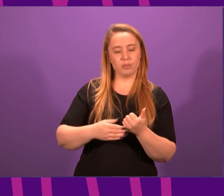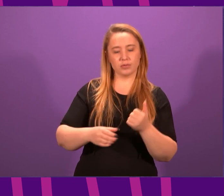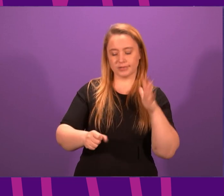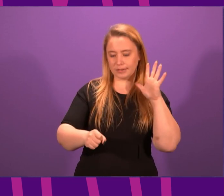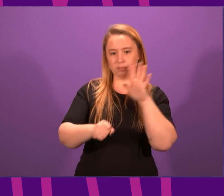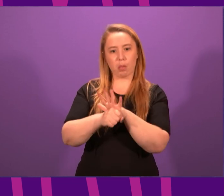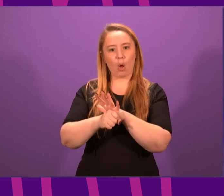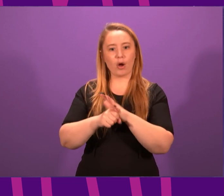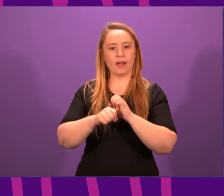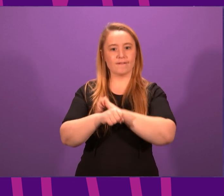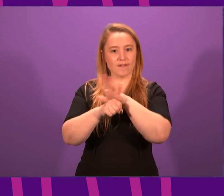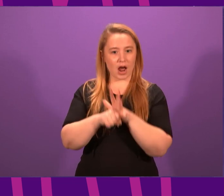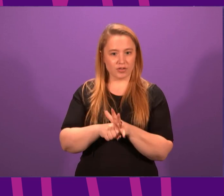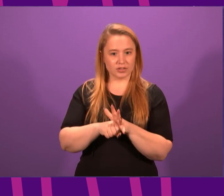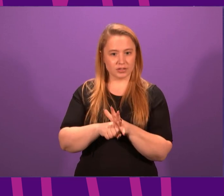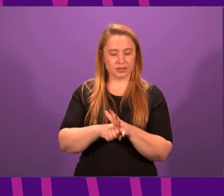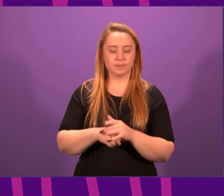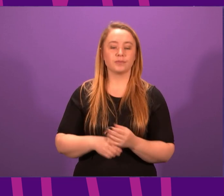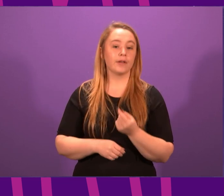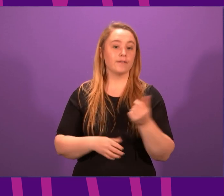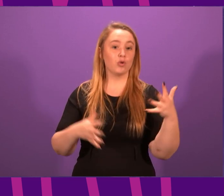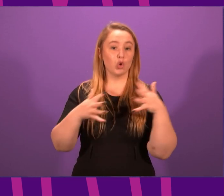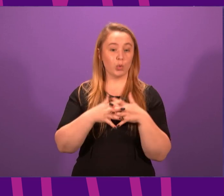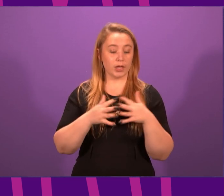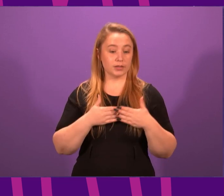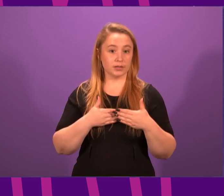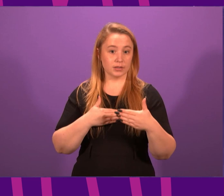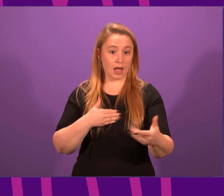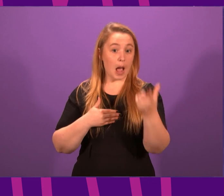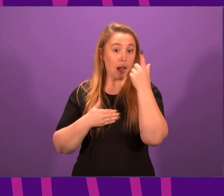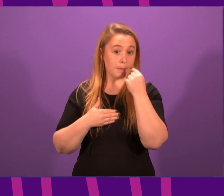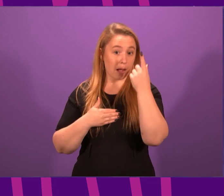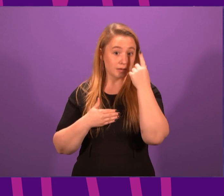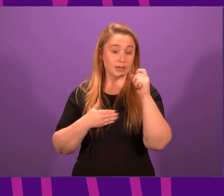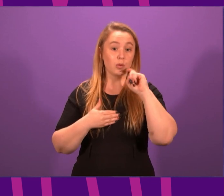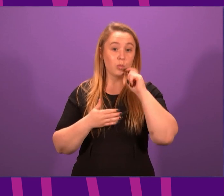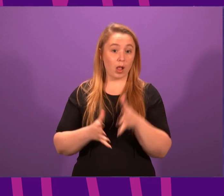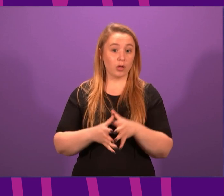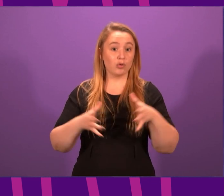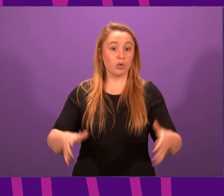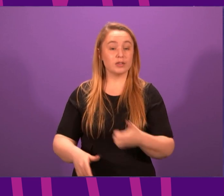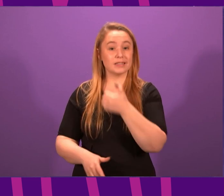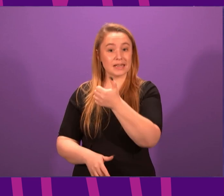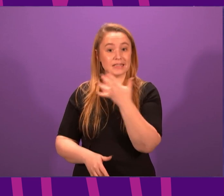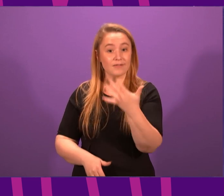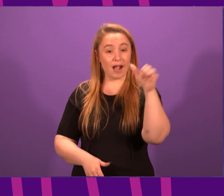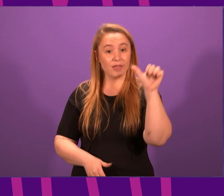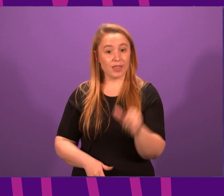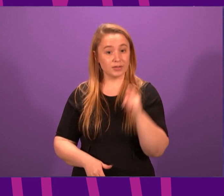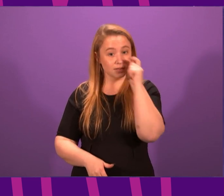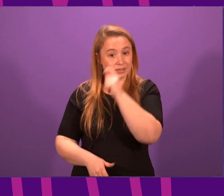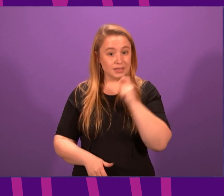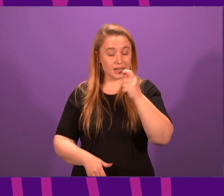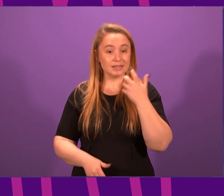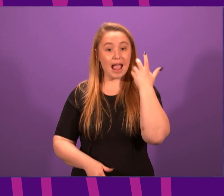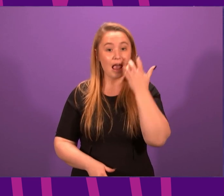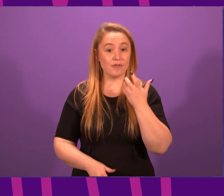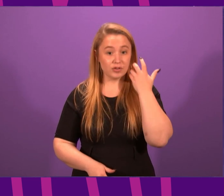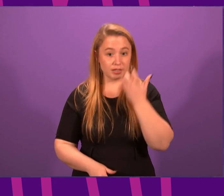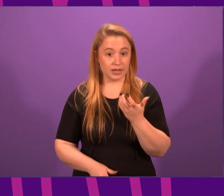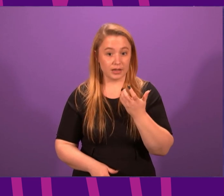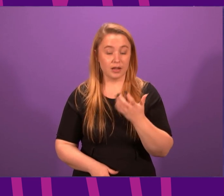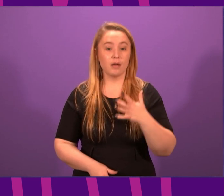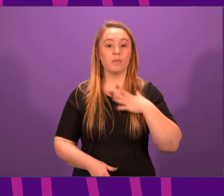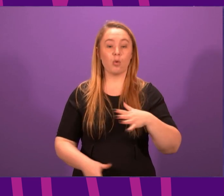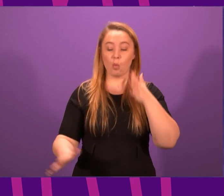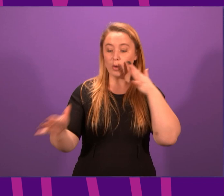virus. Over the next few weeks, our capacity will grow to 65,000 tests a day. In addition to continuing the